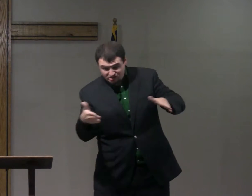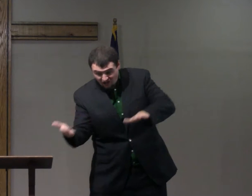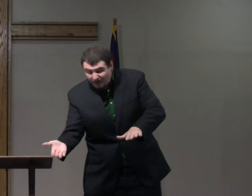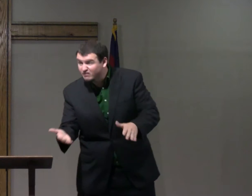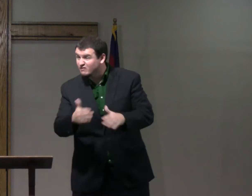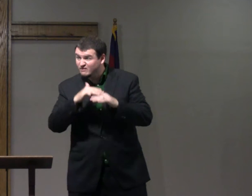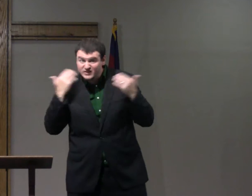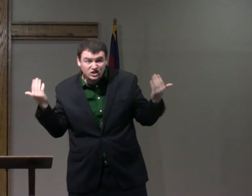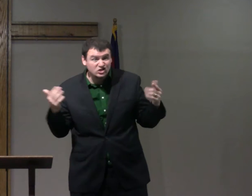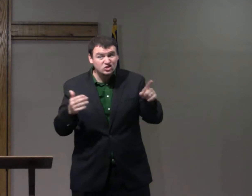death.